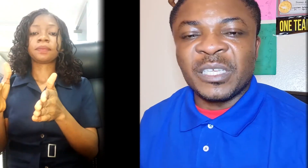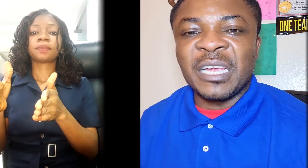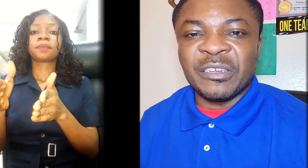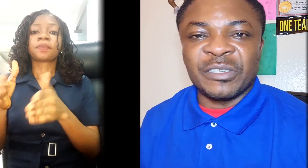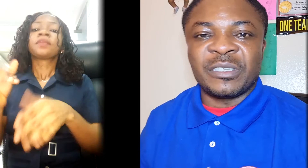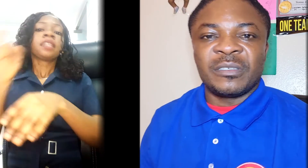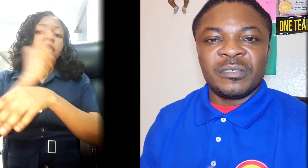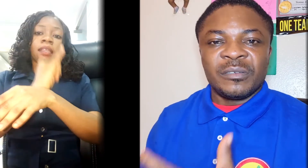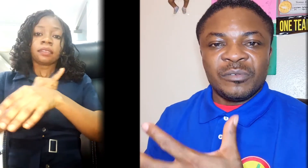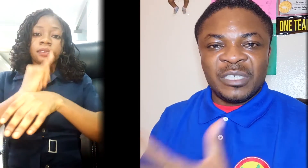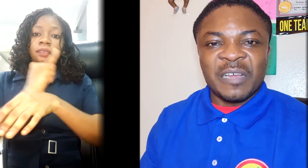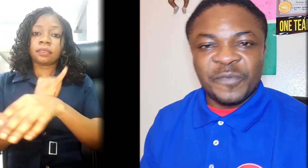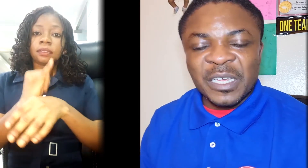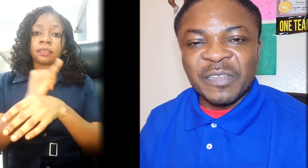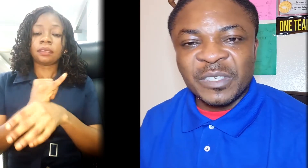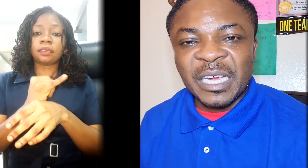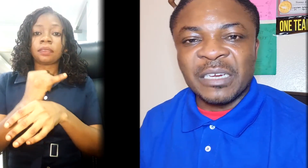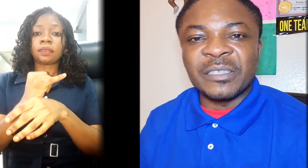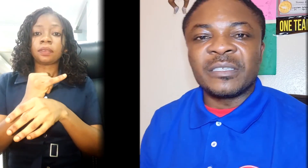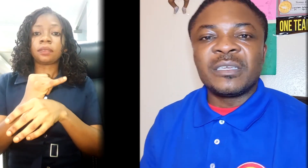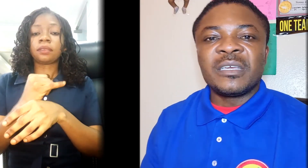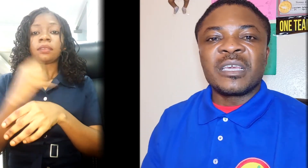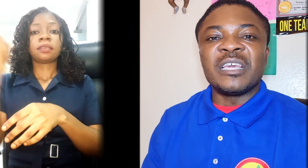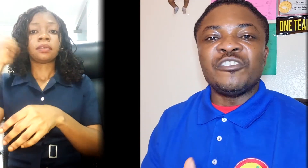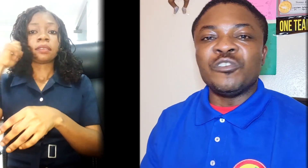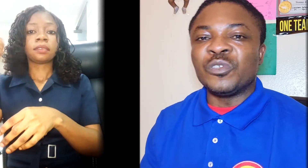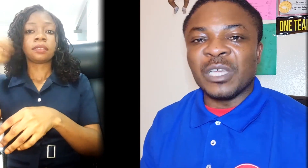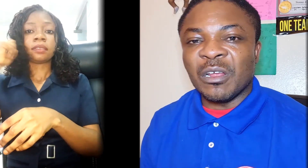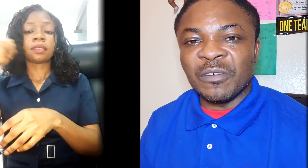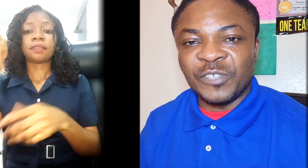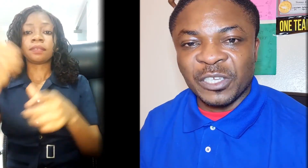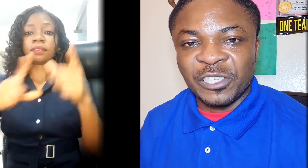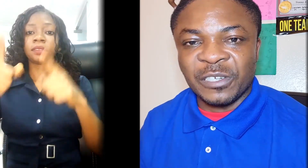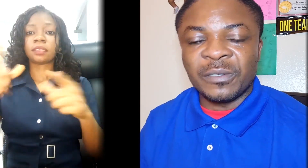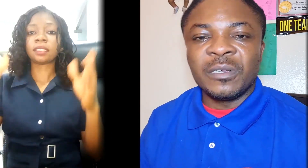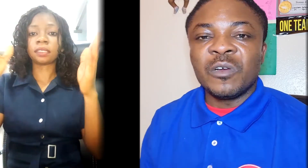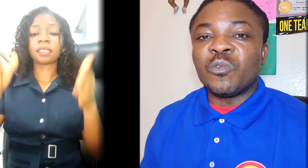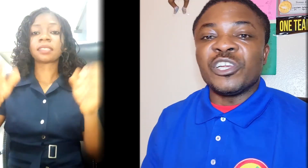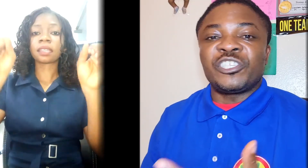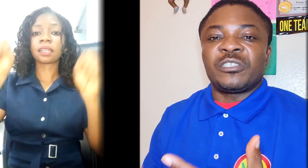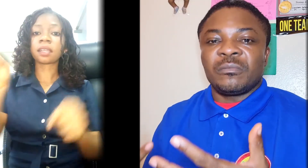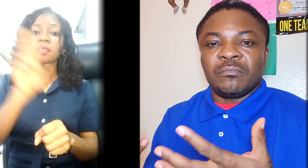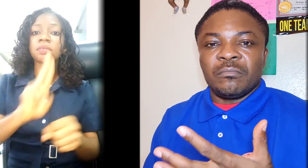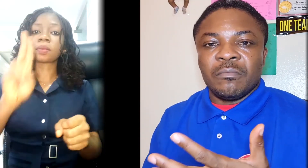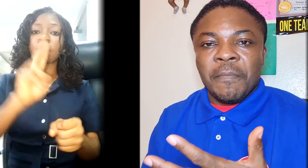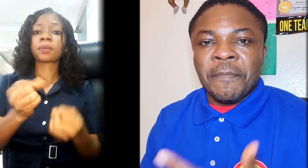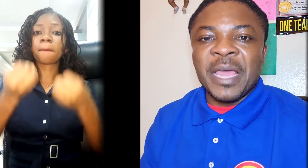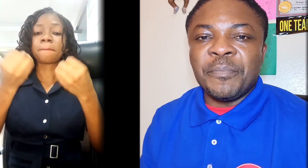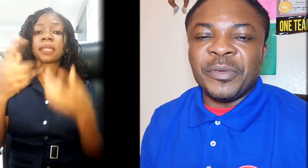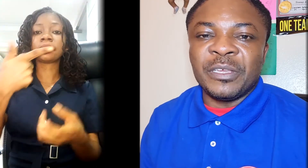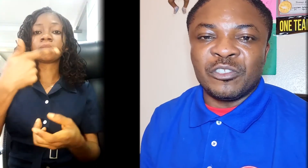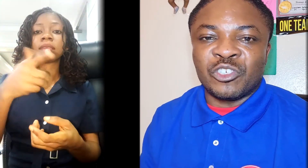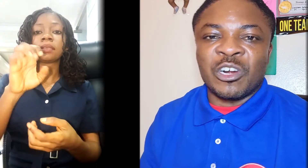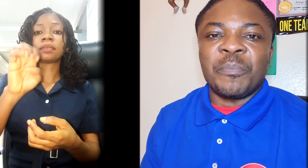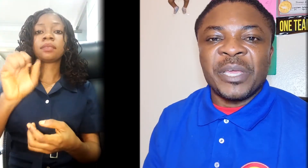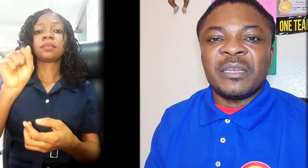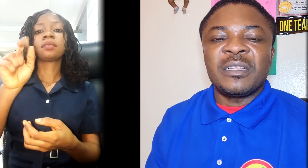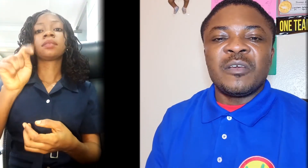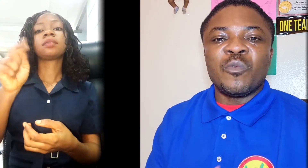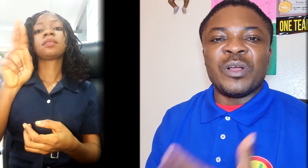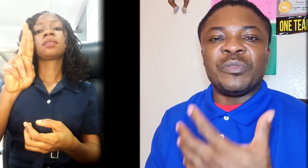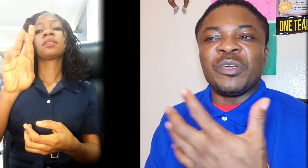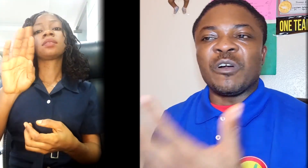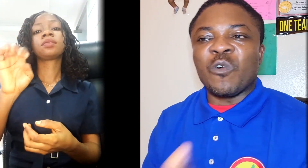native signers, deaf native signers, can use a lot of gesture which may be